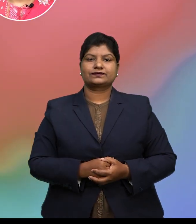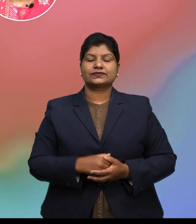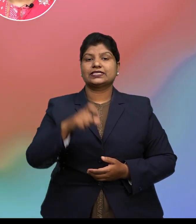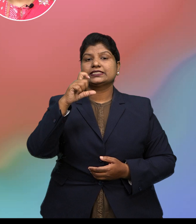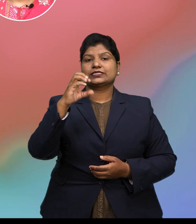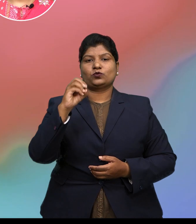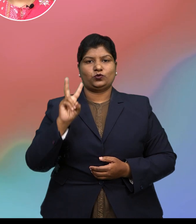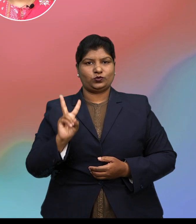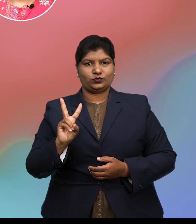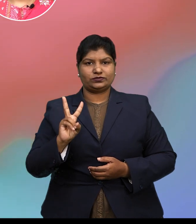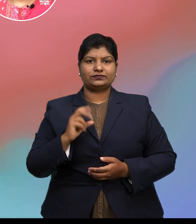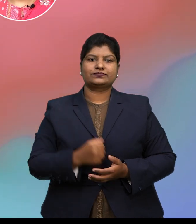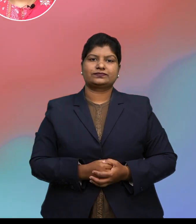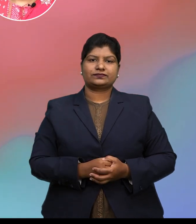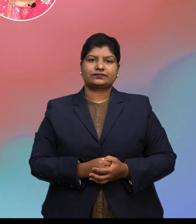carbon dioxide,